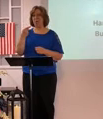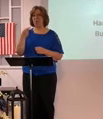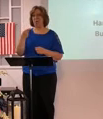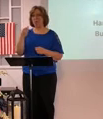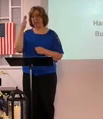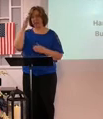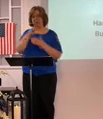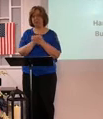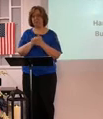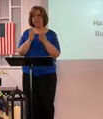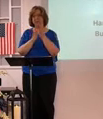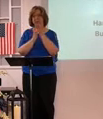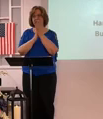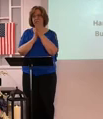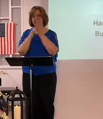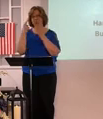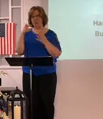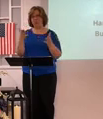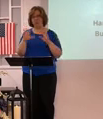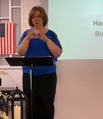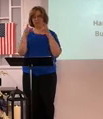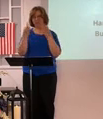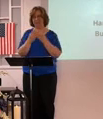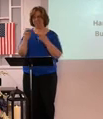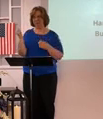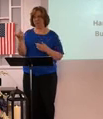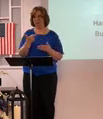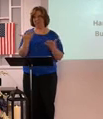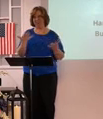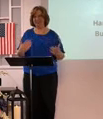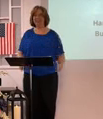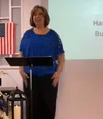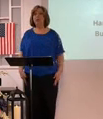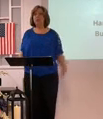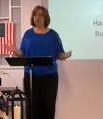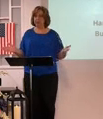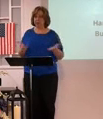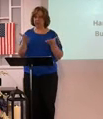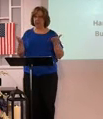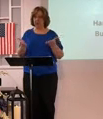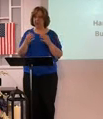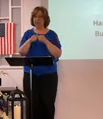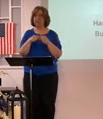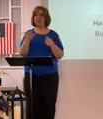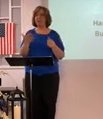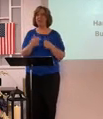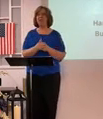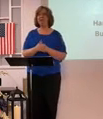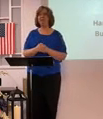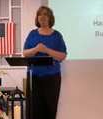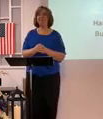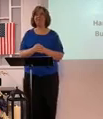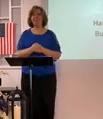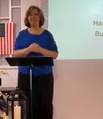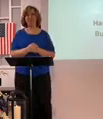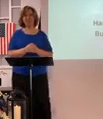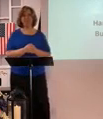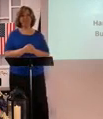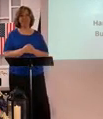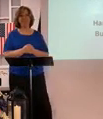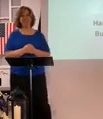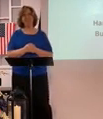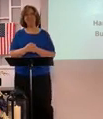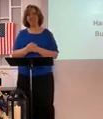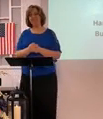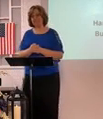them. We're all family here. We're just all here to encourage, and we're all going to be encouraged.